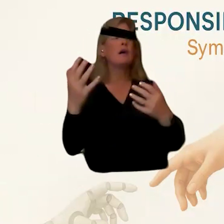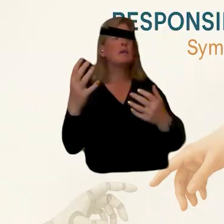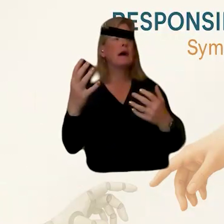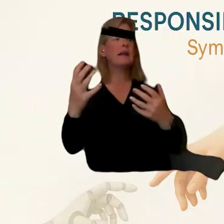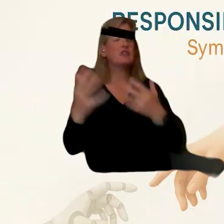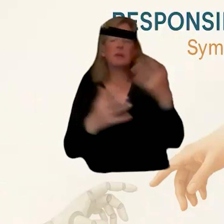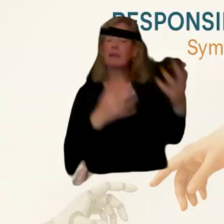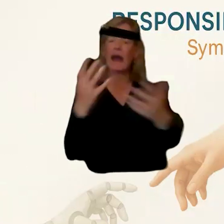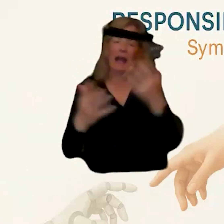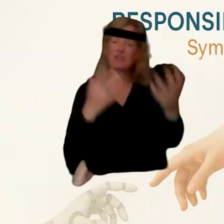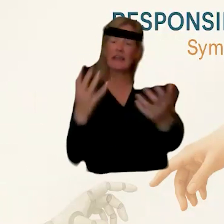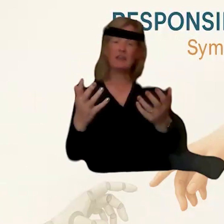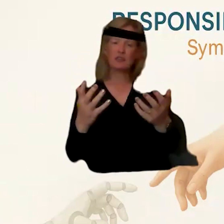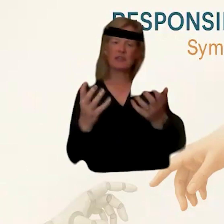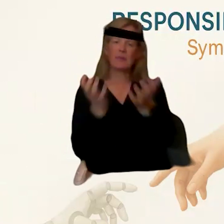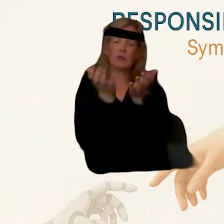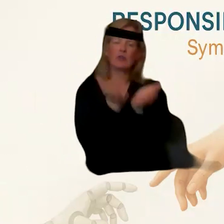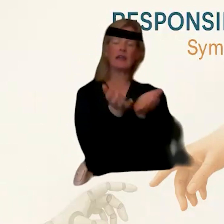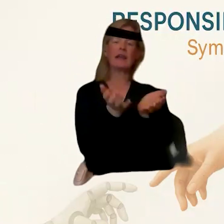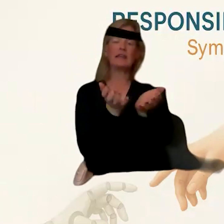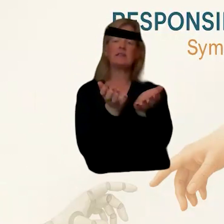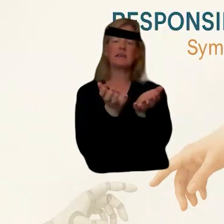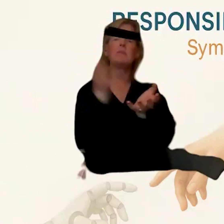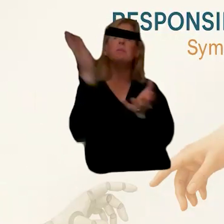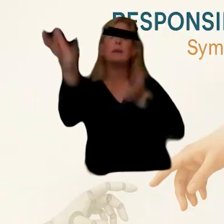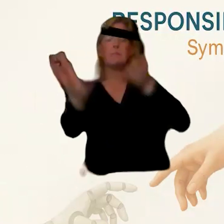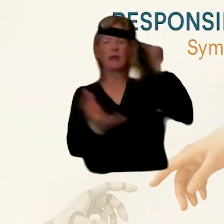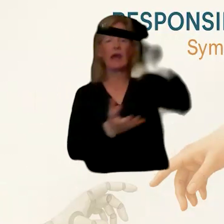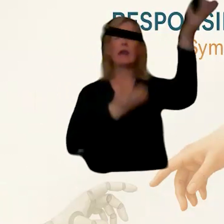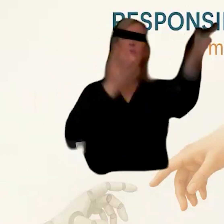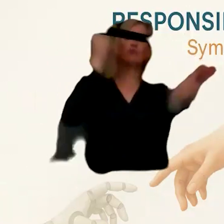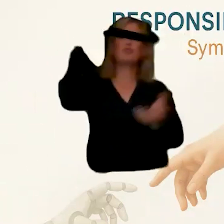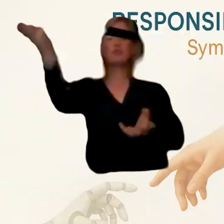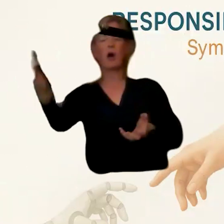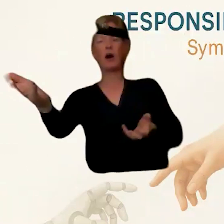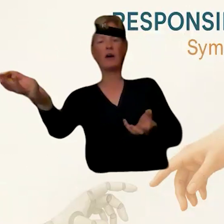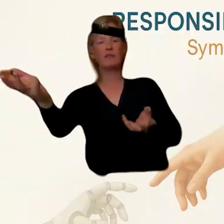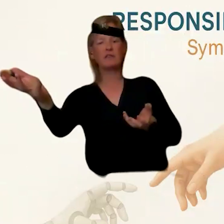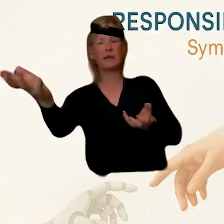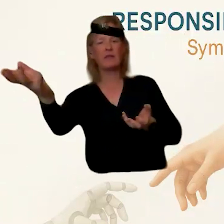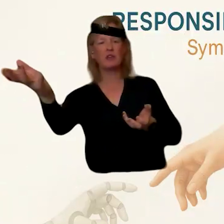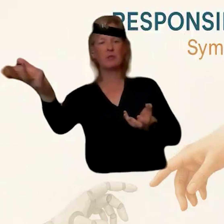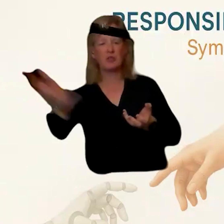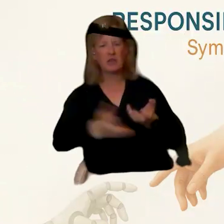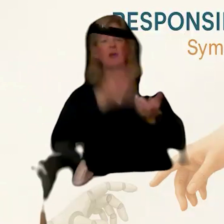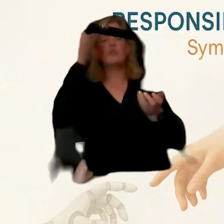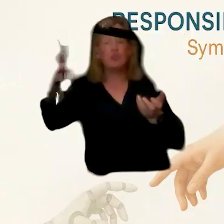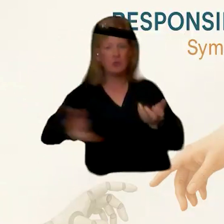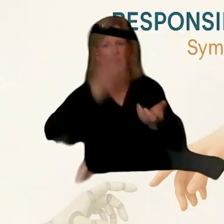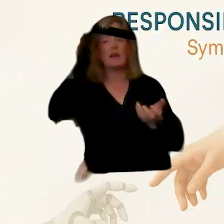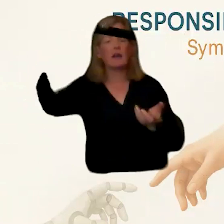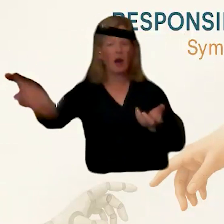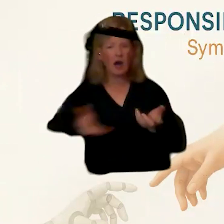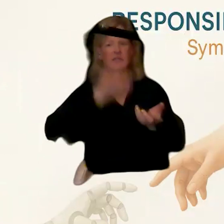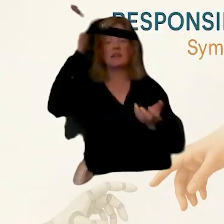so there's something actually interesting about creating an entity that might be able to draw off the speed of entrepreneurship,